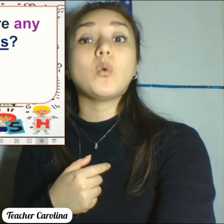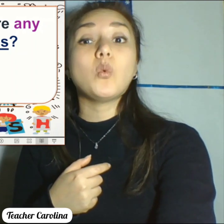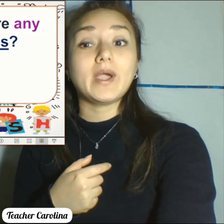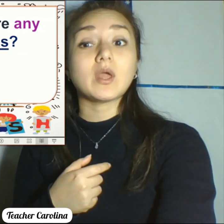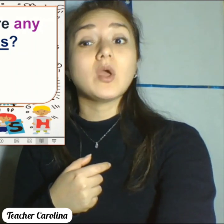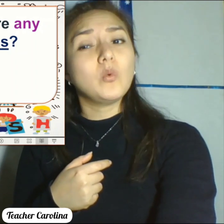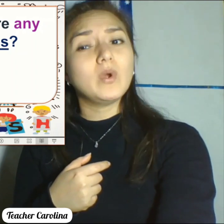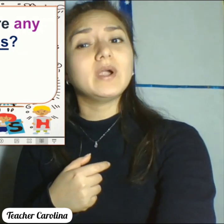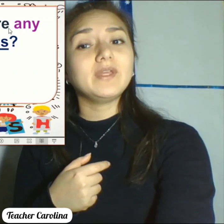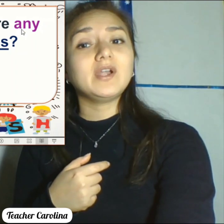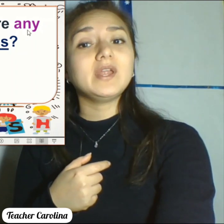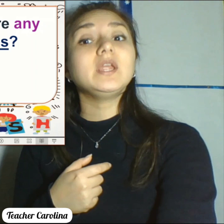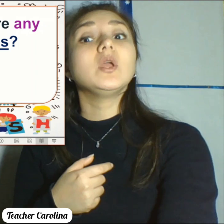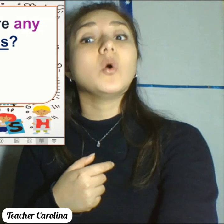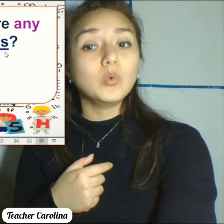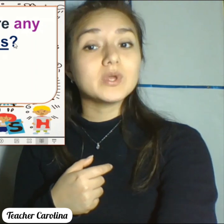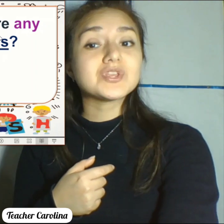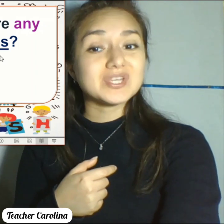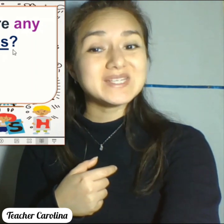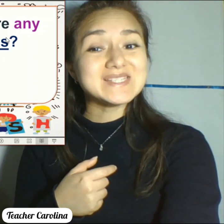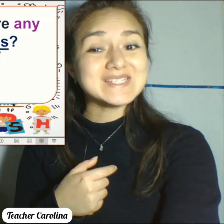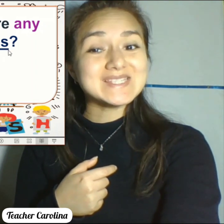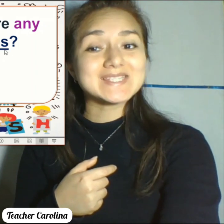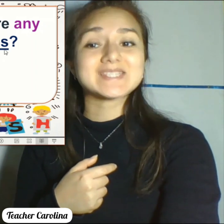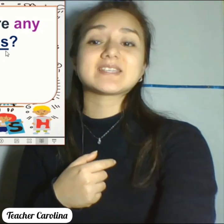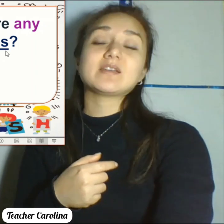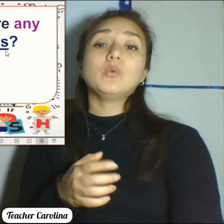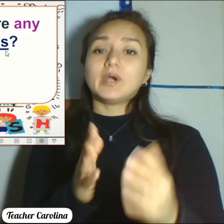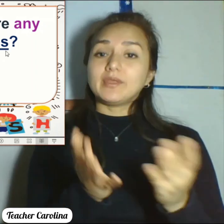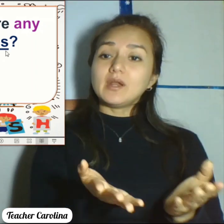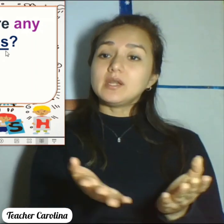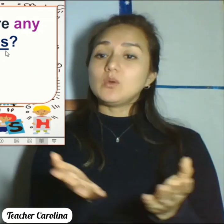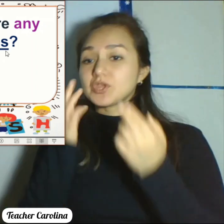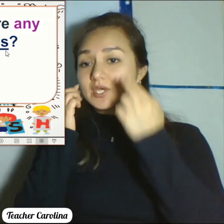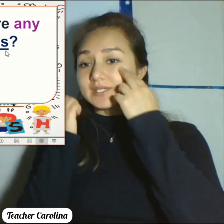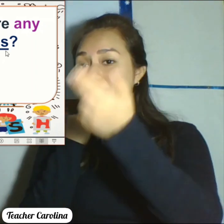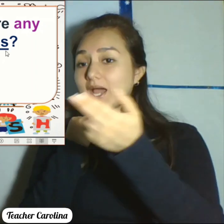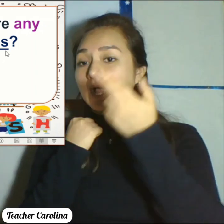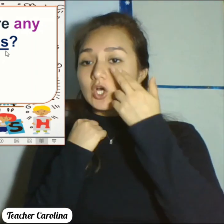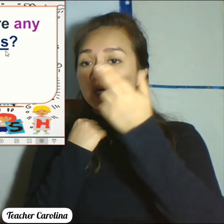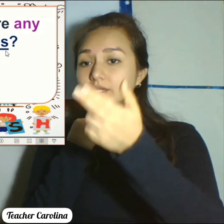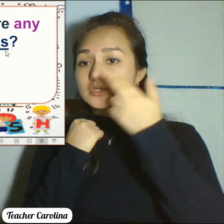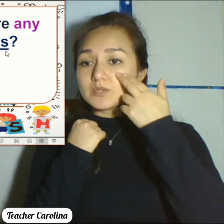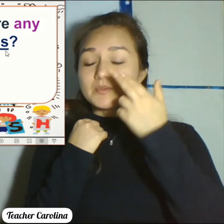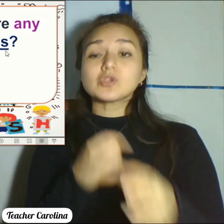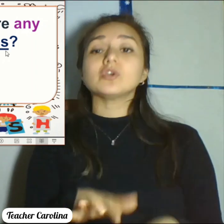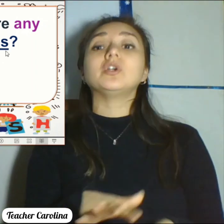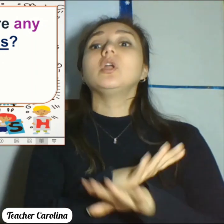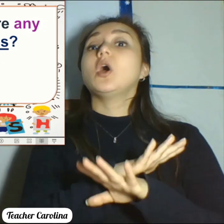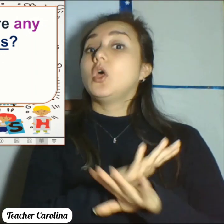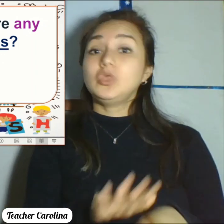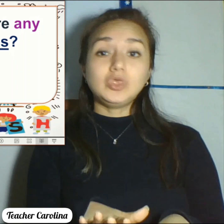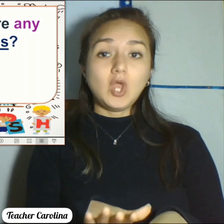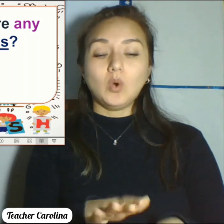were. Were there any witches? Were there any witches? According to the picture, no,